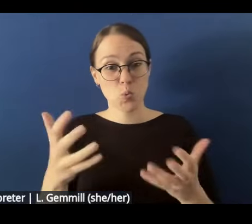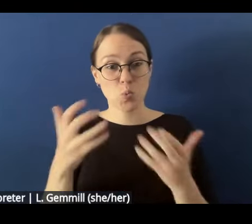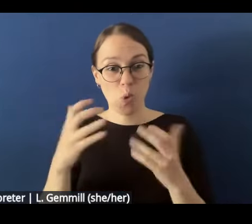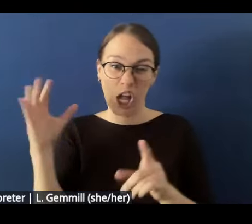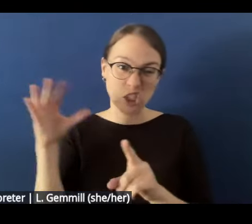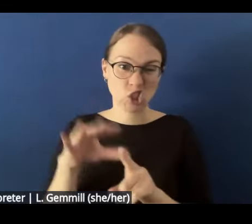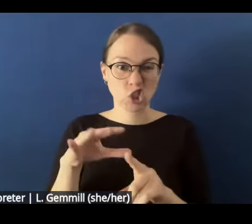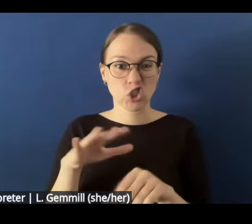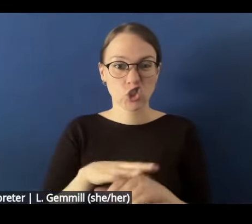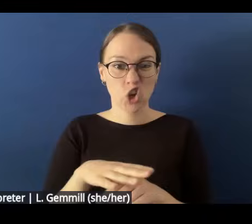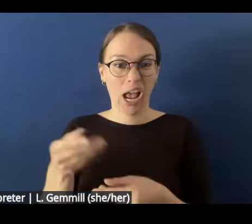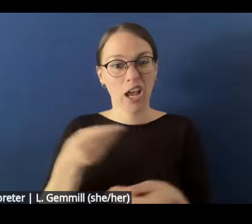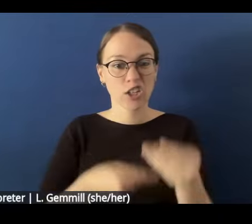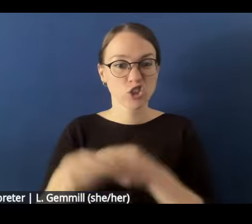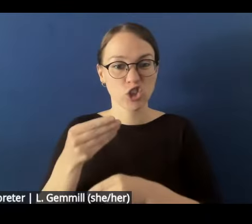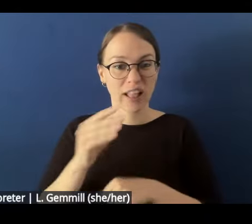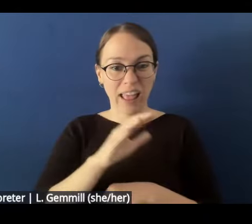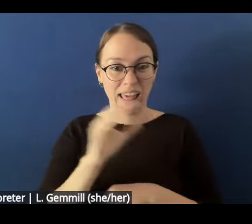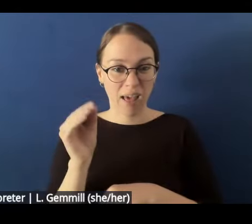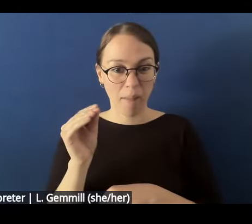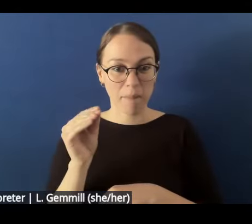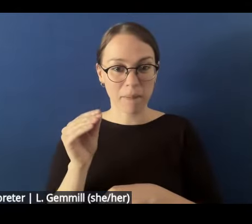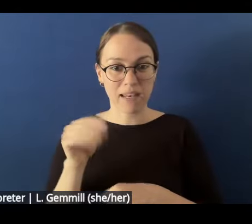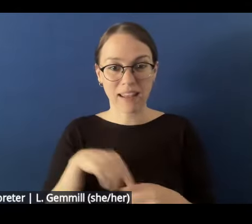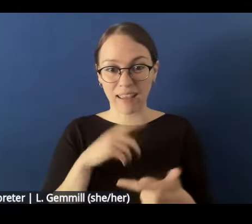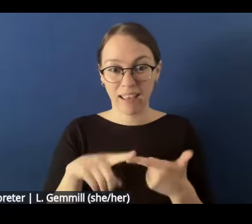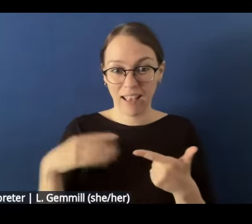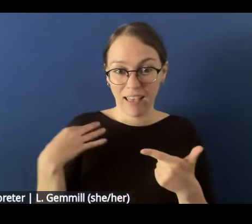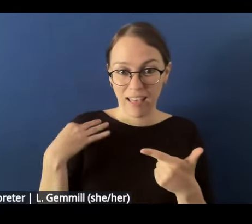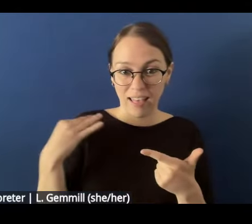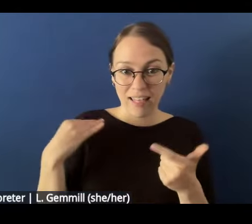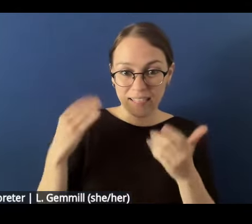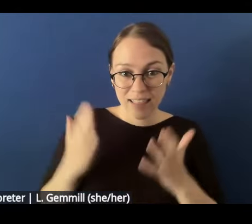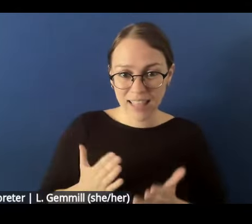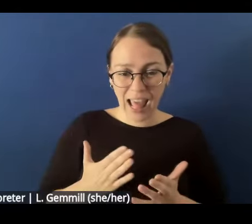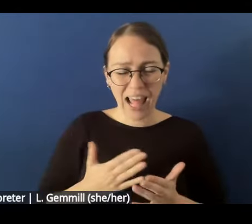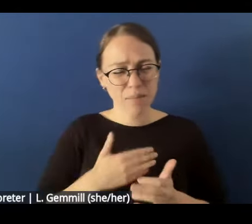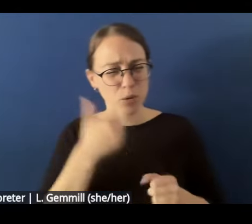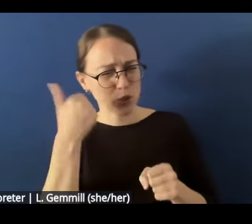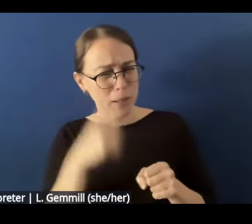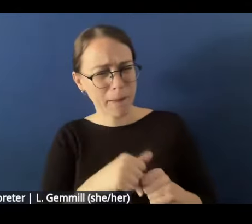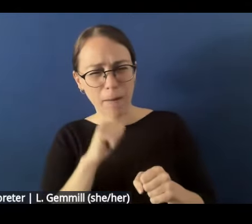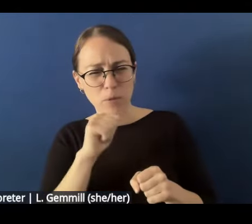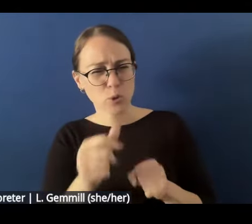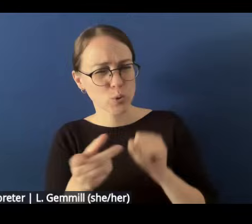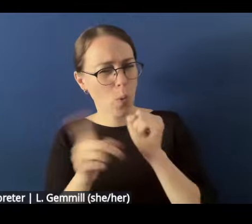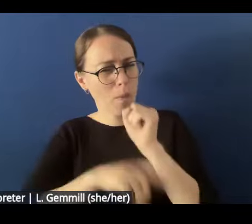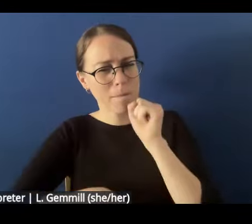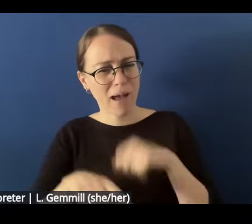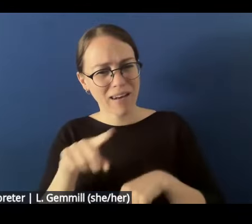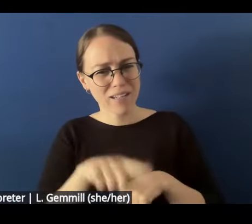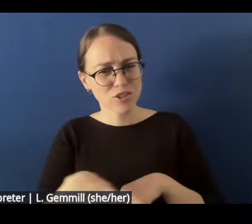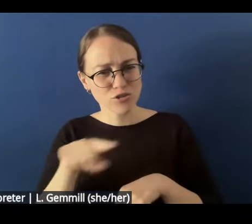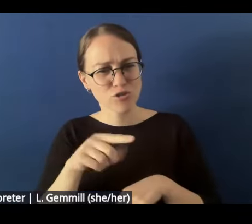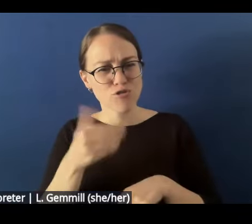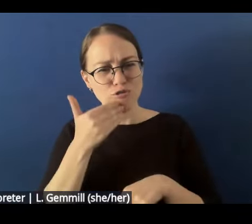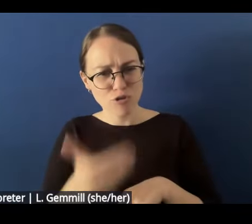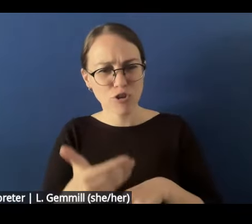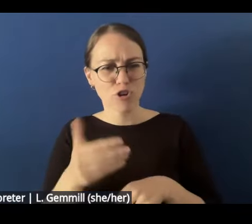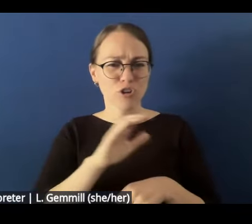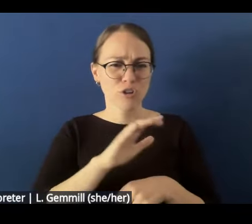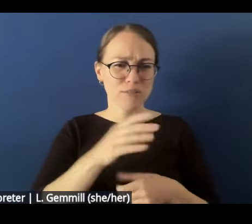time, I would just advise you try not to punish the good circulator companies and the good candidates who actually do this,